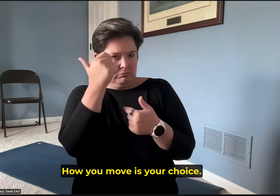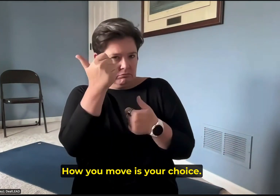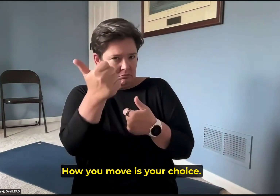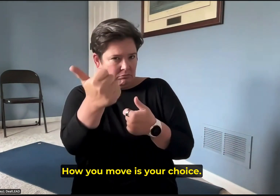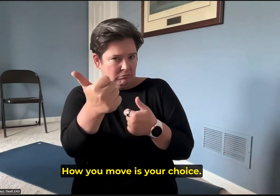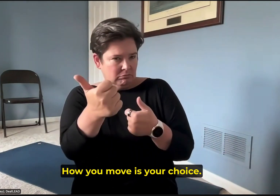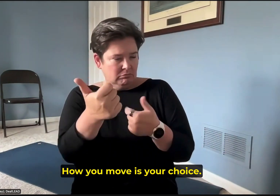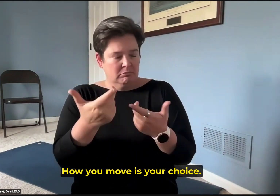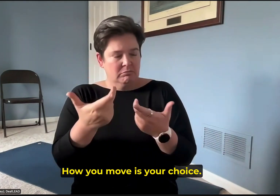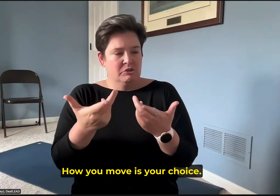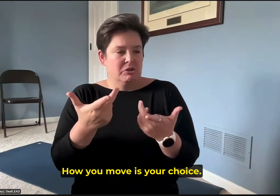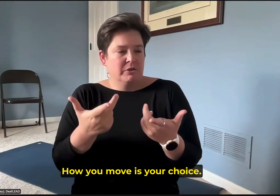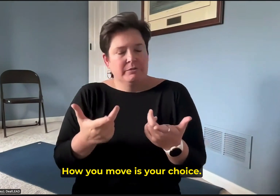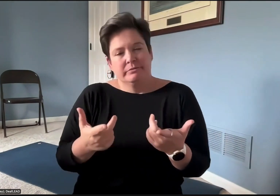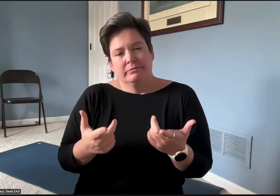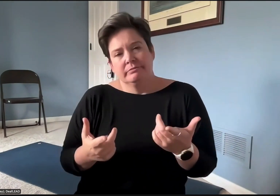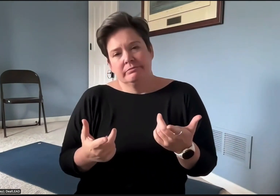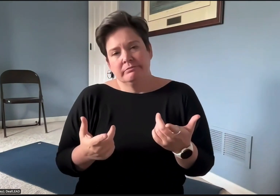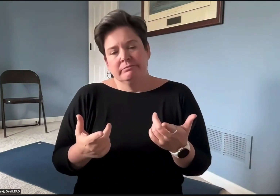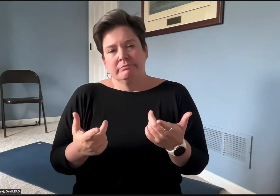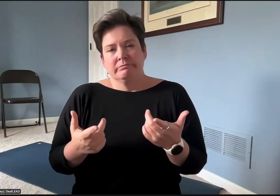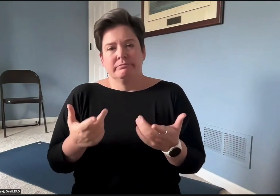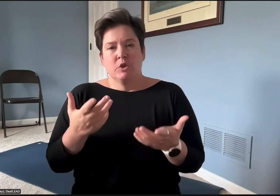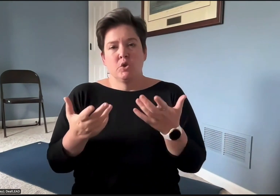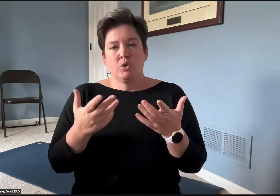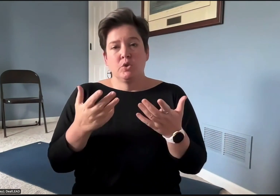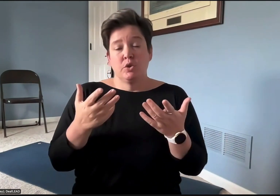you move is your choice.